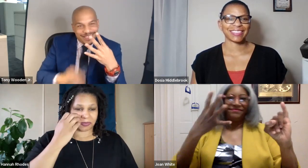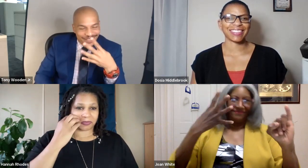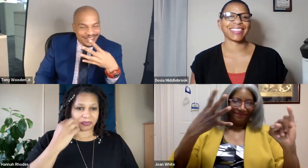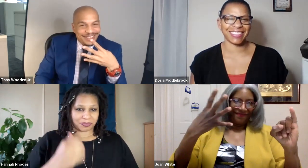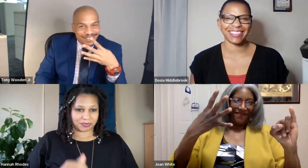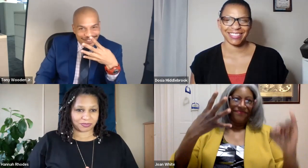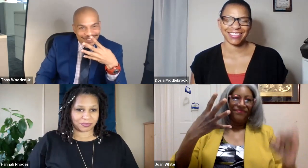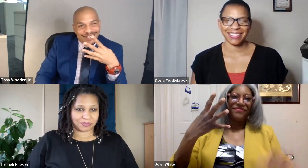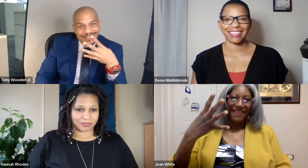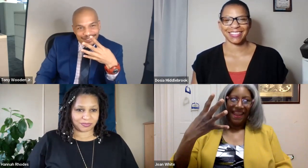And then Jerry.